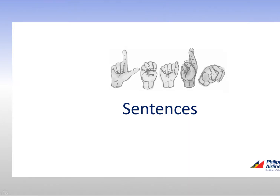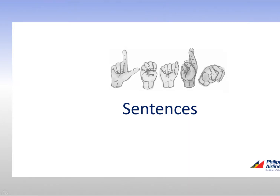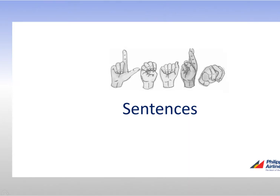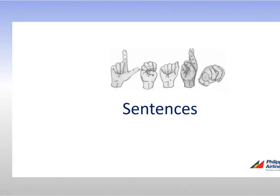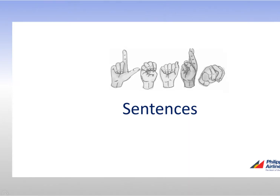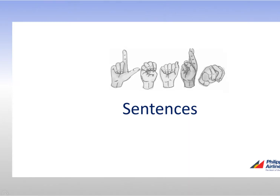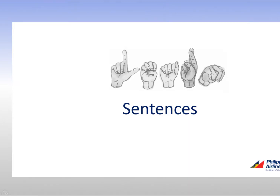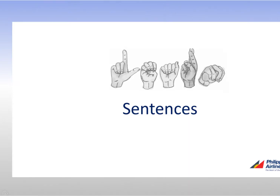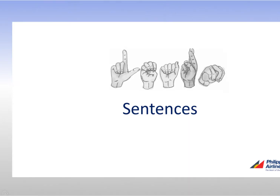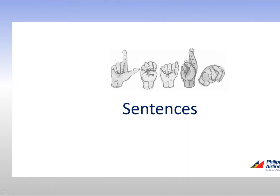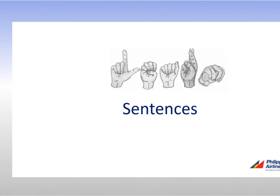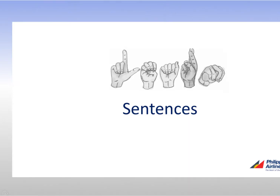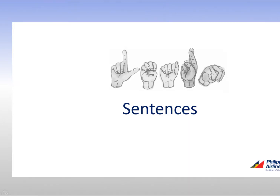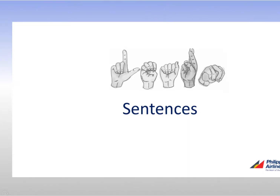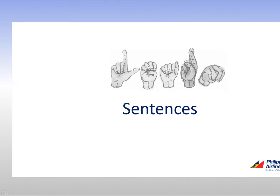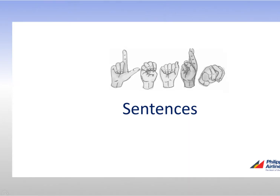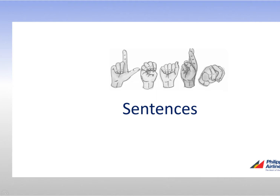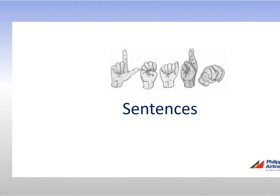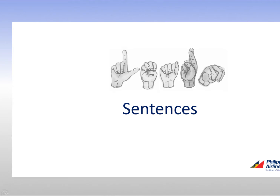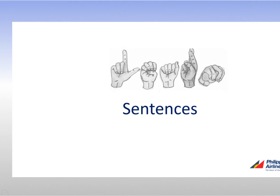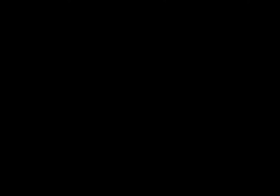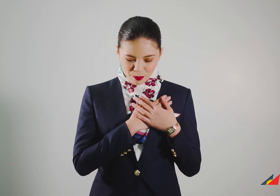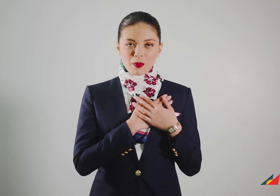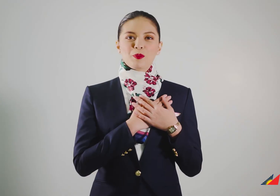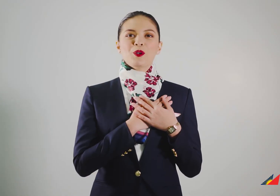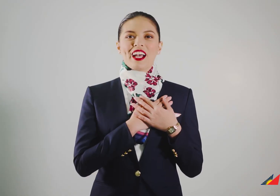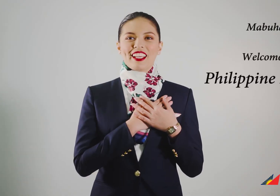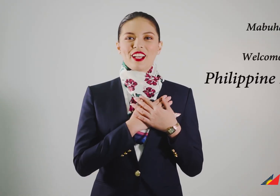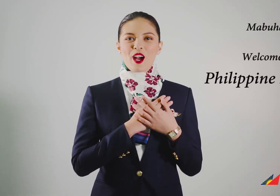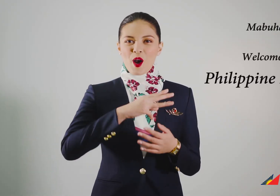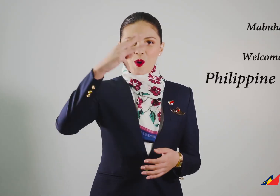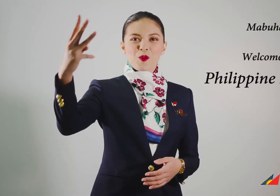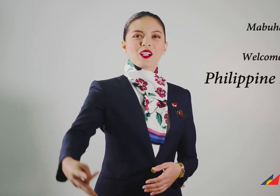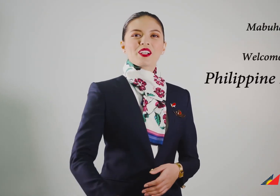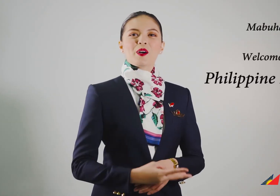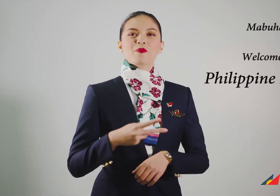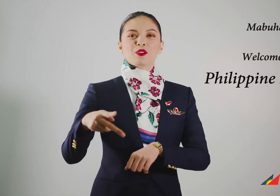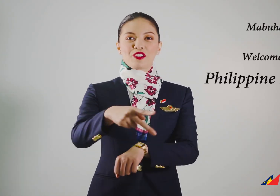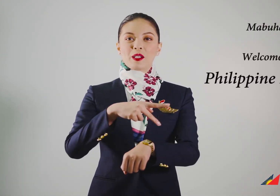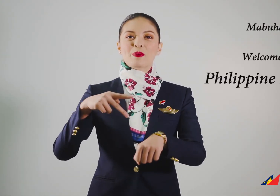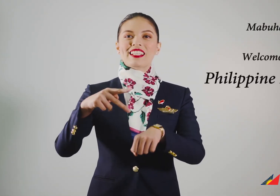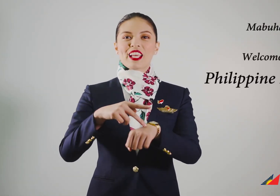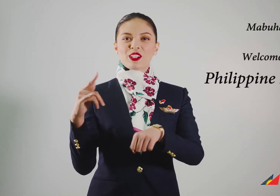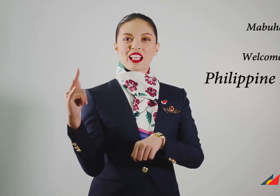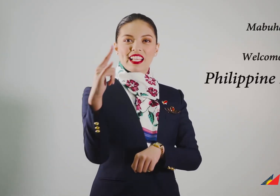Now, let's take time to learn sentences. Mabuhay! Welcome to Philippine